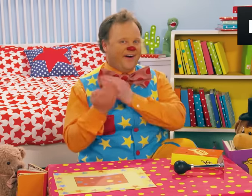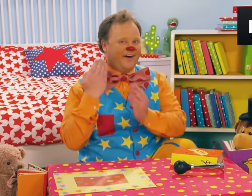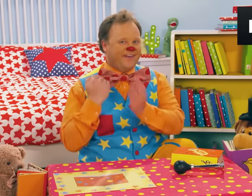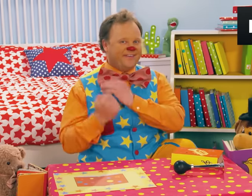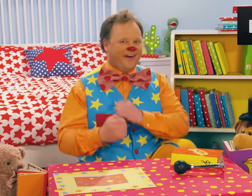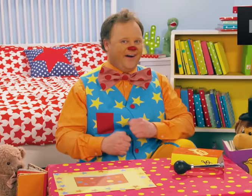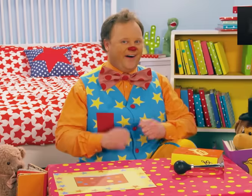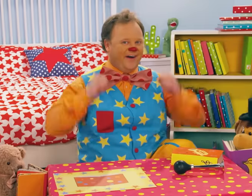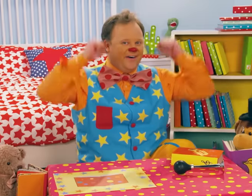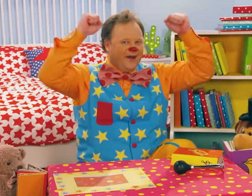dinosaurs.